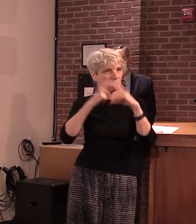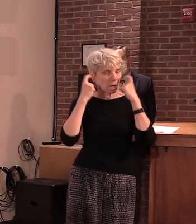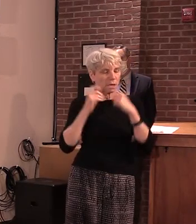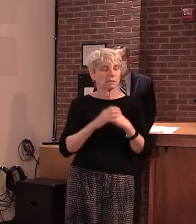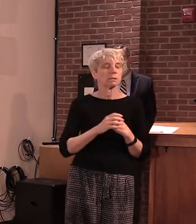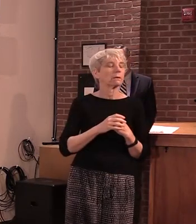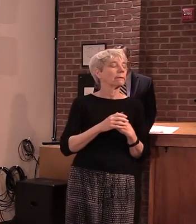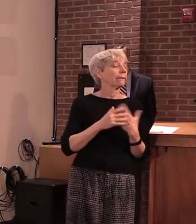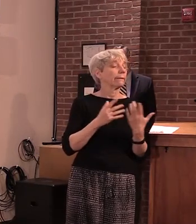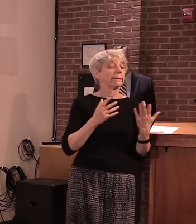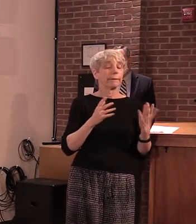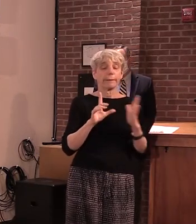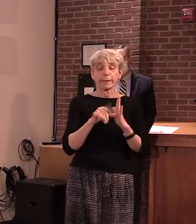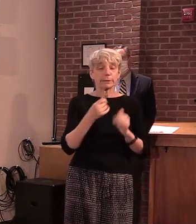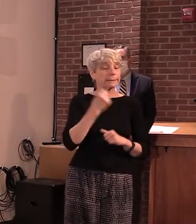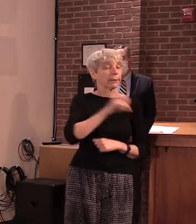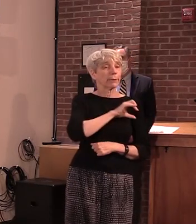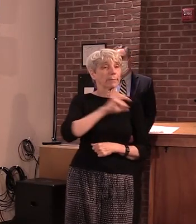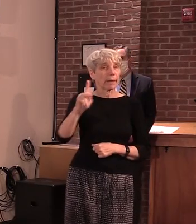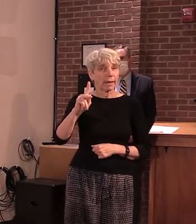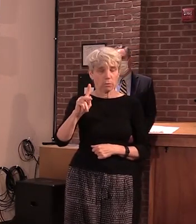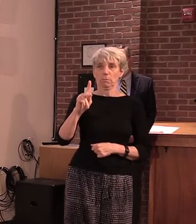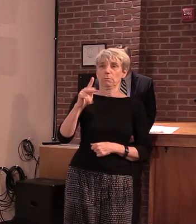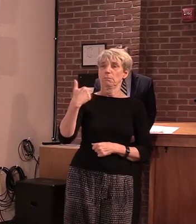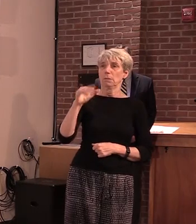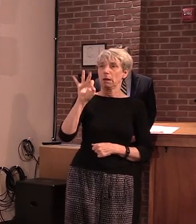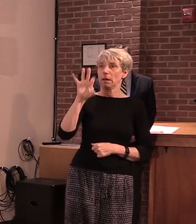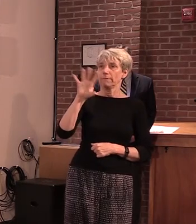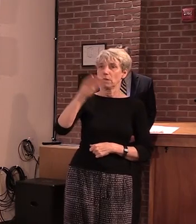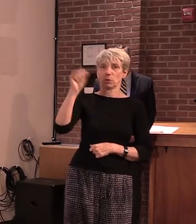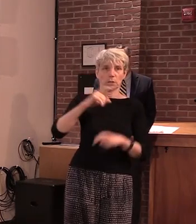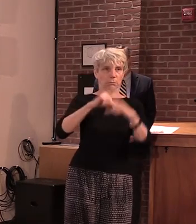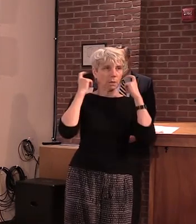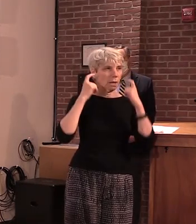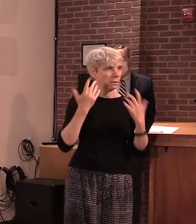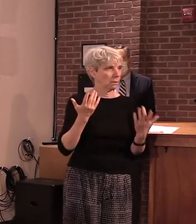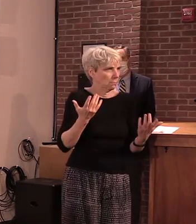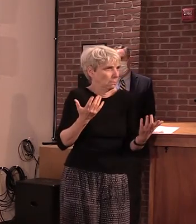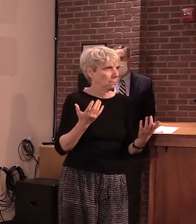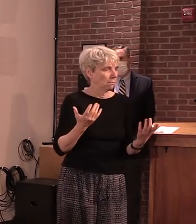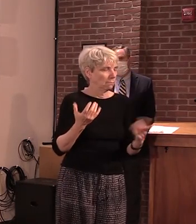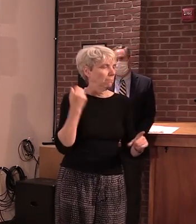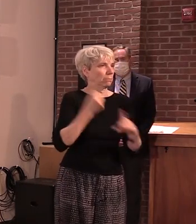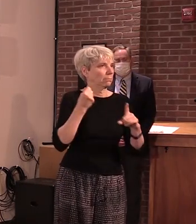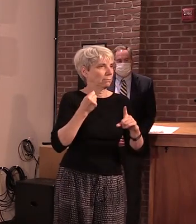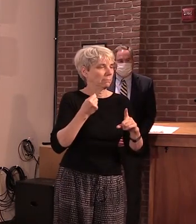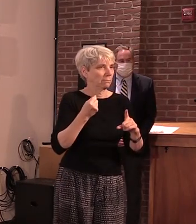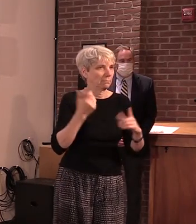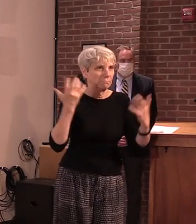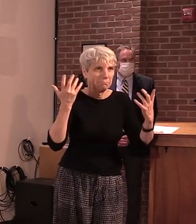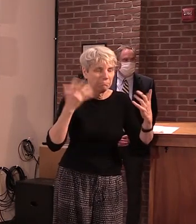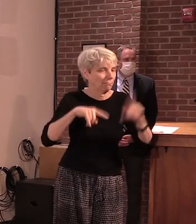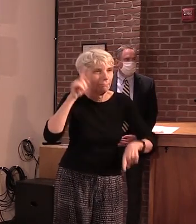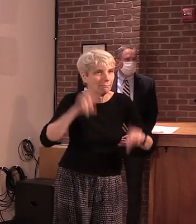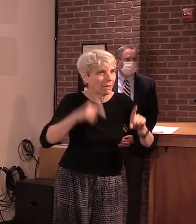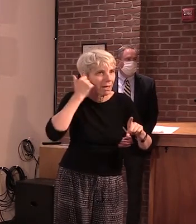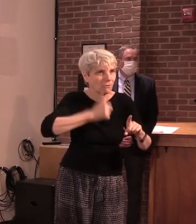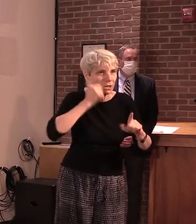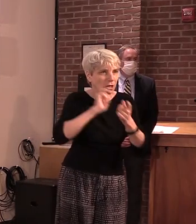find 95% of the people in there wearing masks. So I don't know what to make of it, to be honest with you.